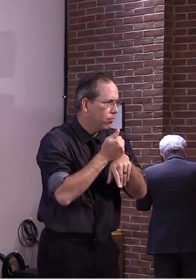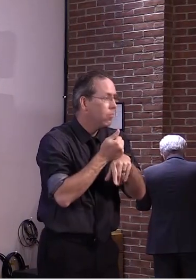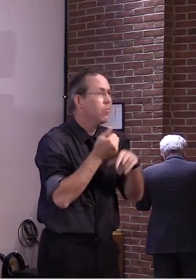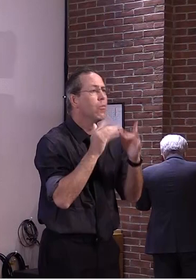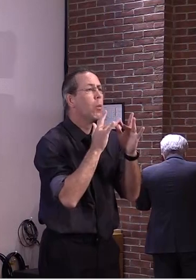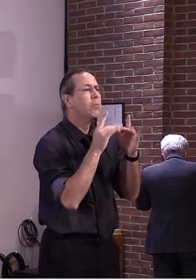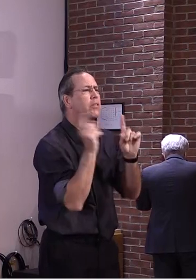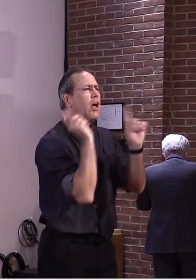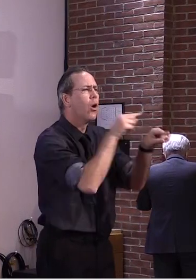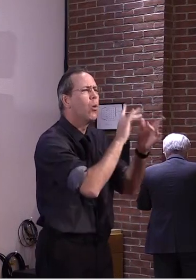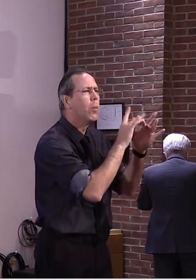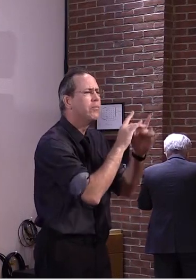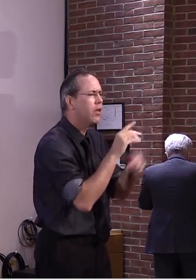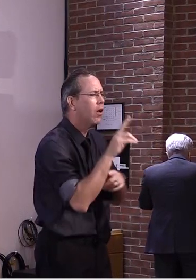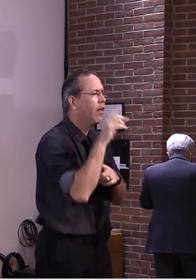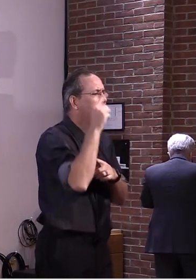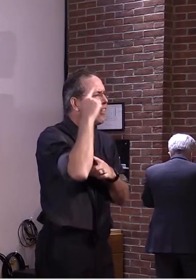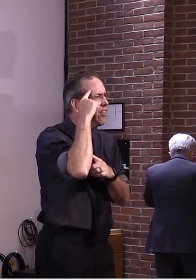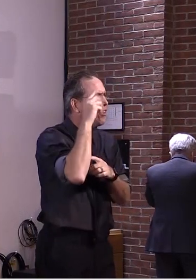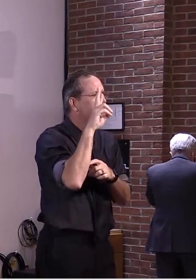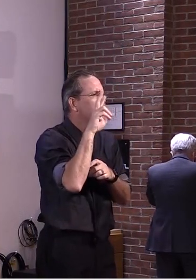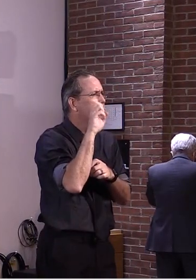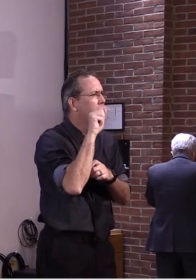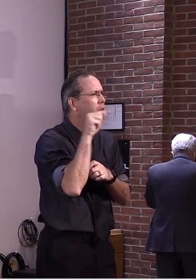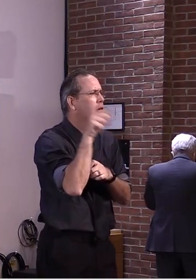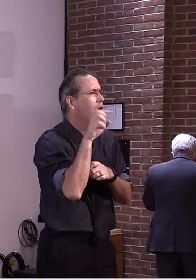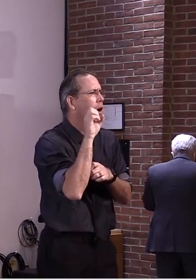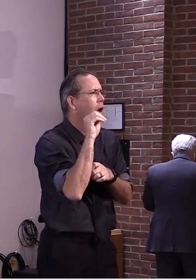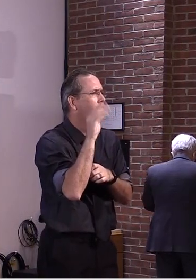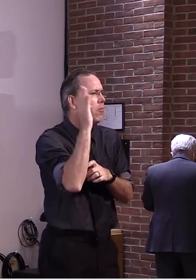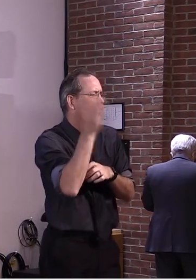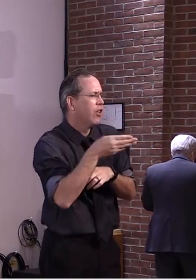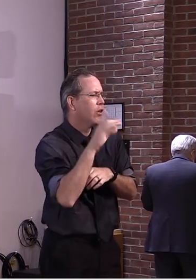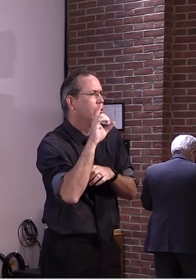thinkvermont.com/local and sign up for a $30 deal for one of more than